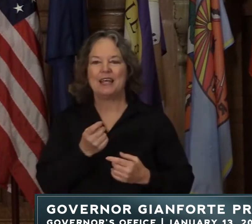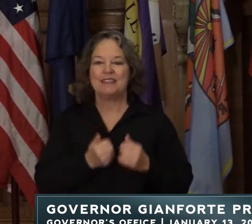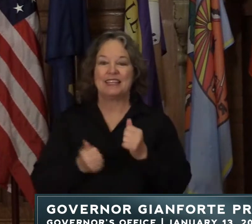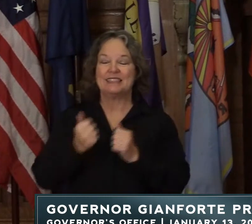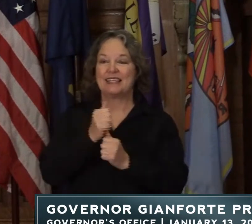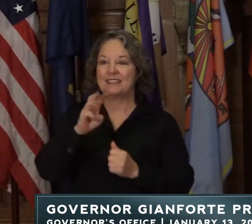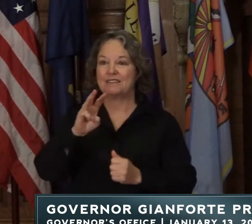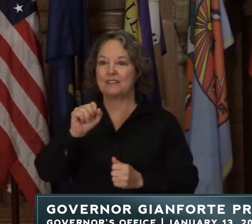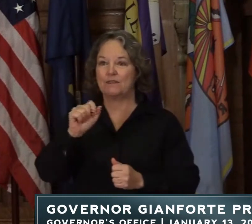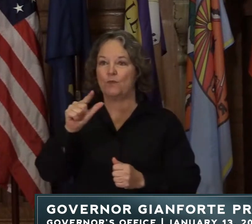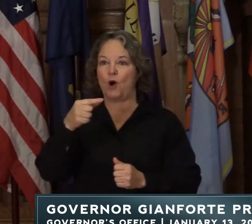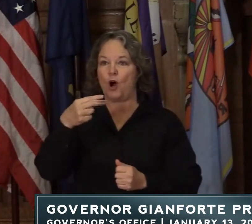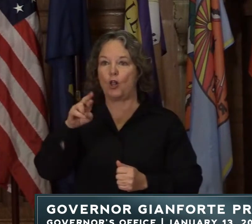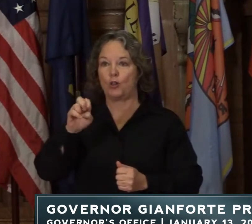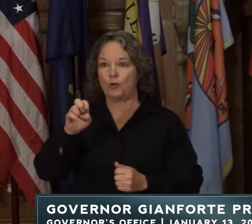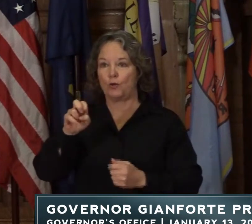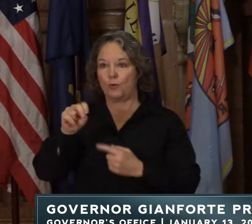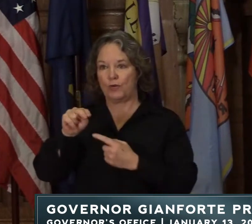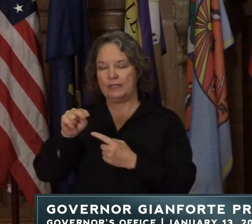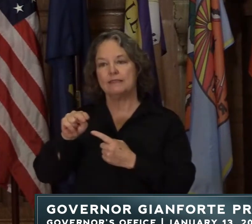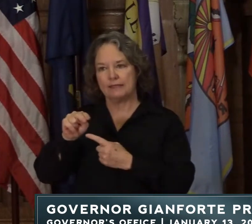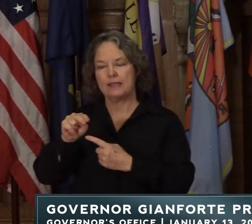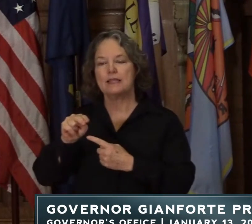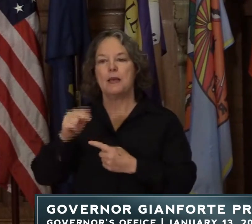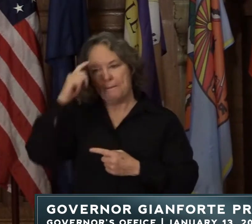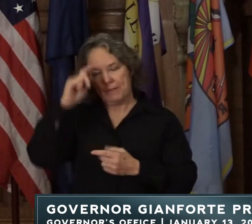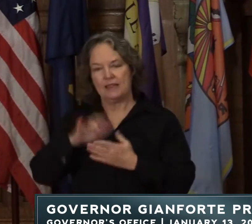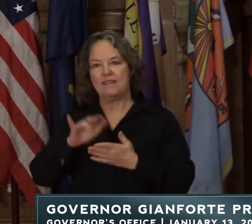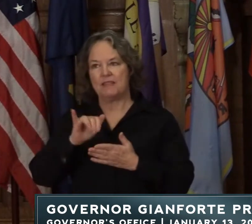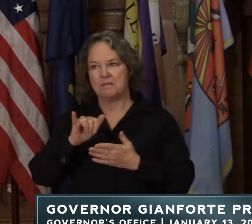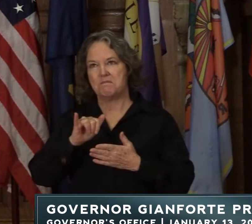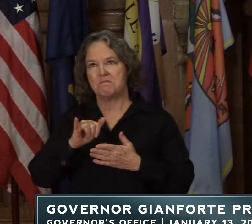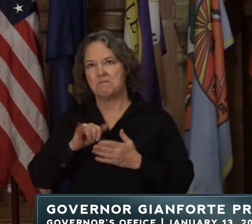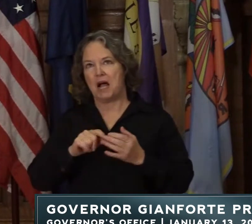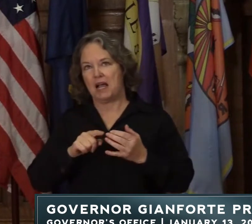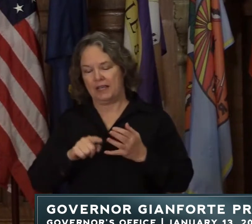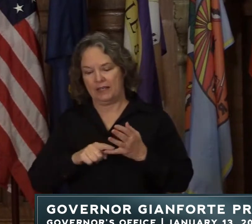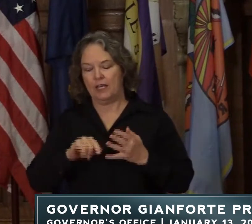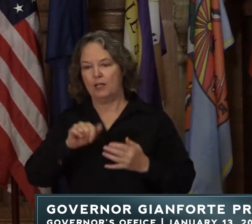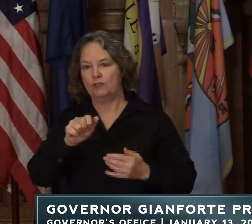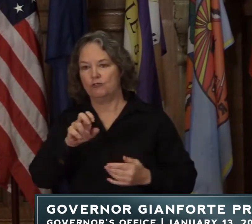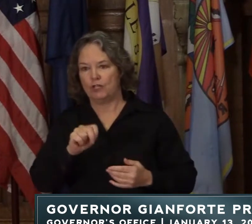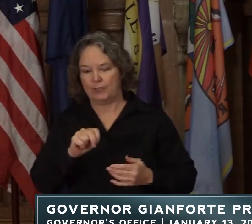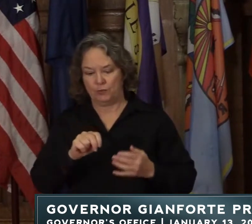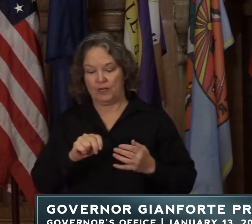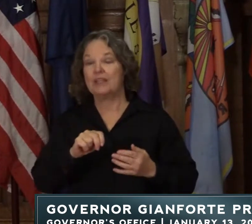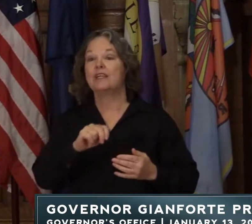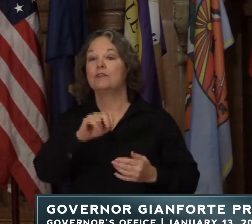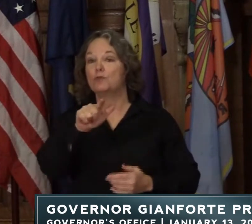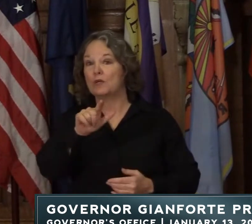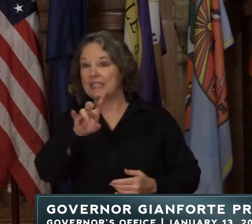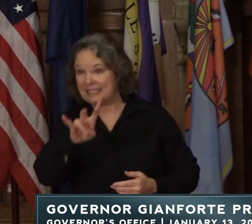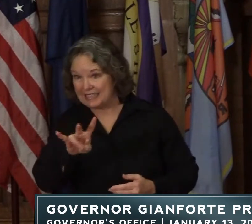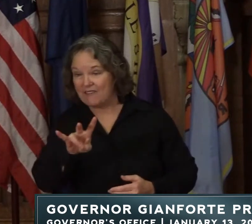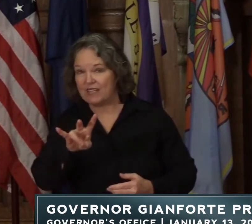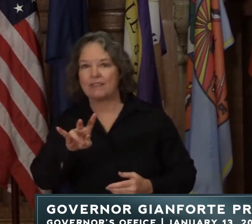which are handling a large portion of these, believe that by the end of January, actually by the 27th of